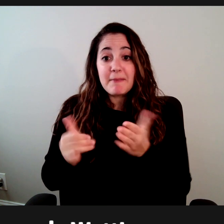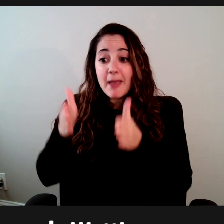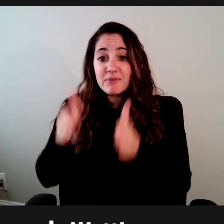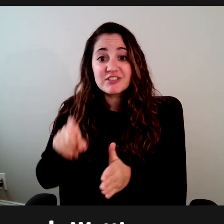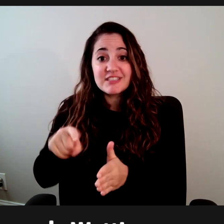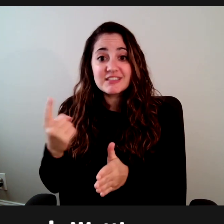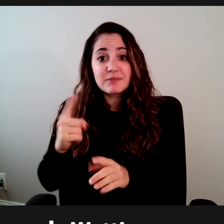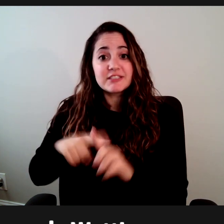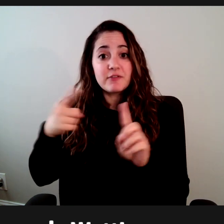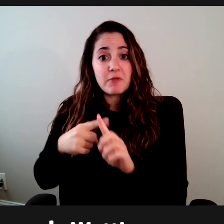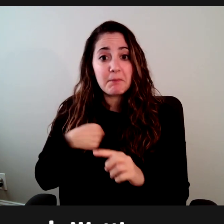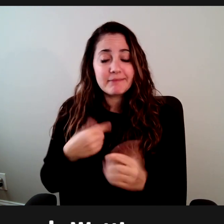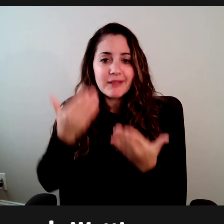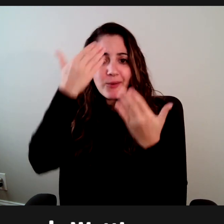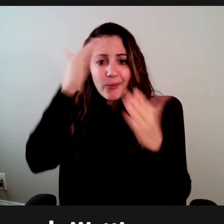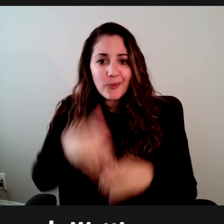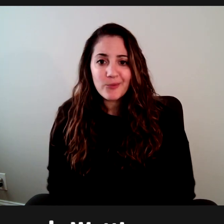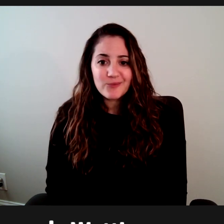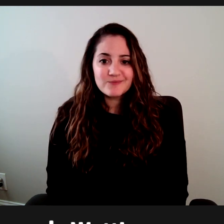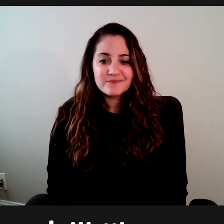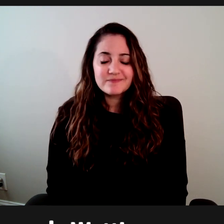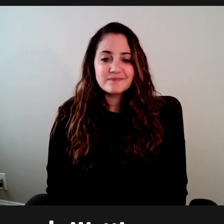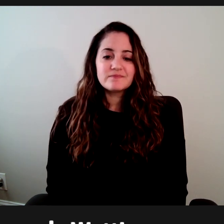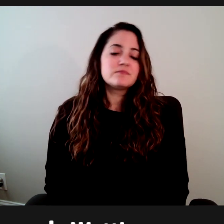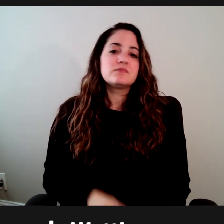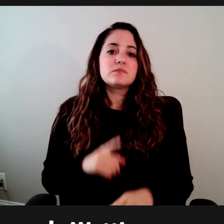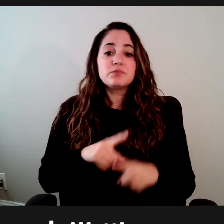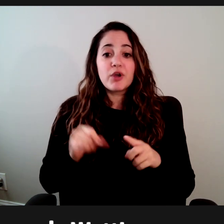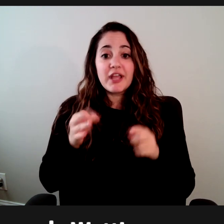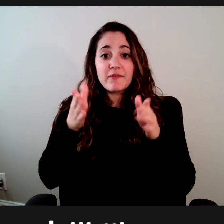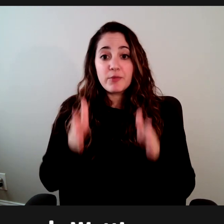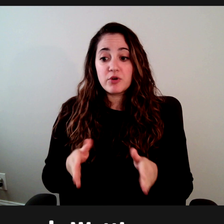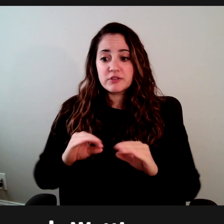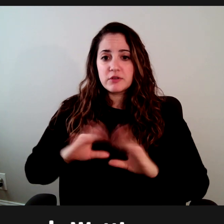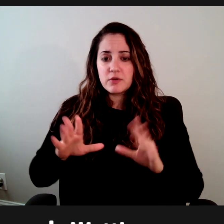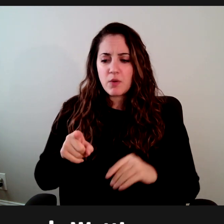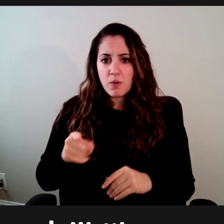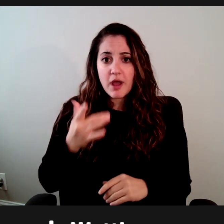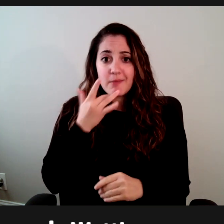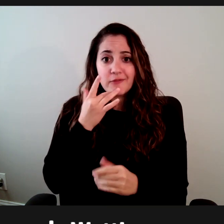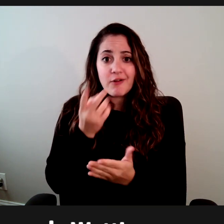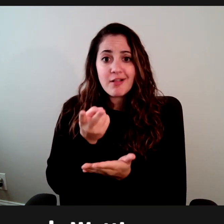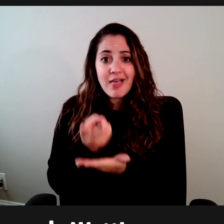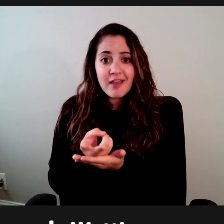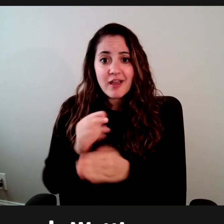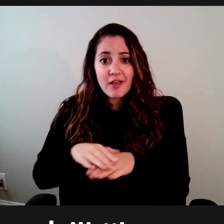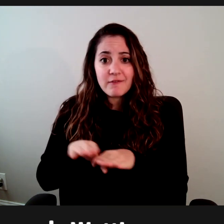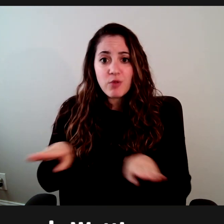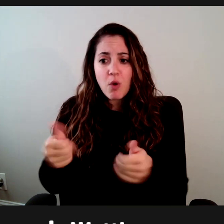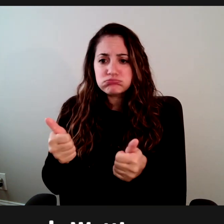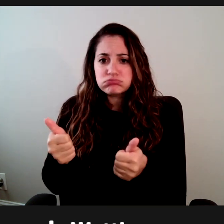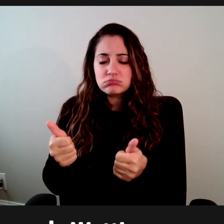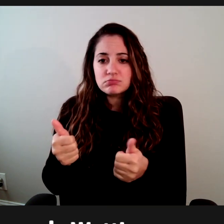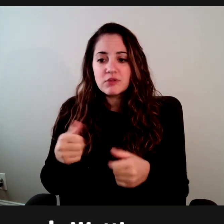maybe they need something from me. I don't know. Oh, okay. But if they're clear, like, whoa, I would actually really like to lay